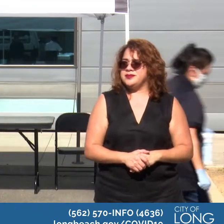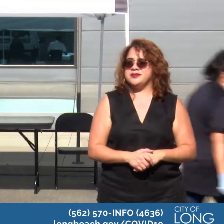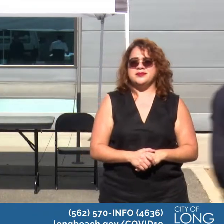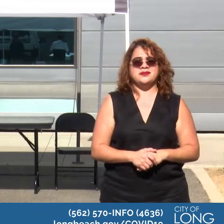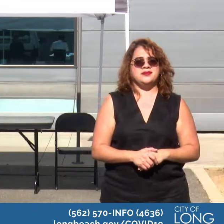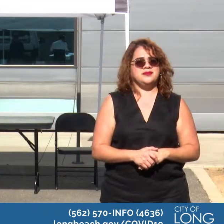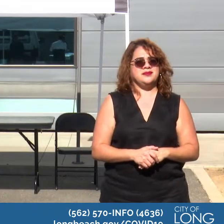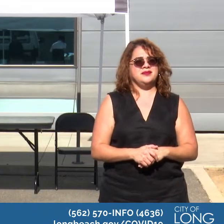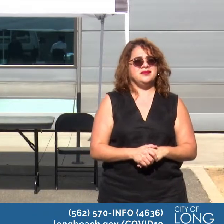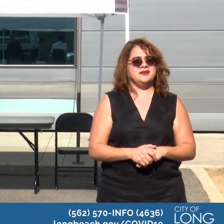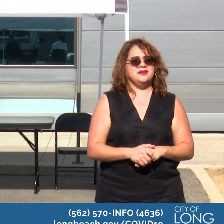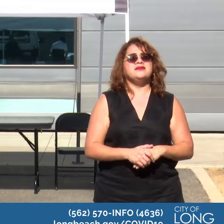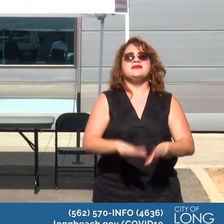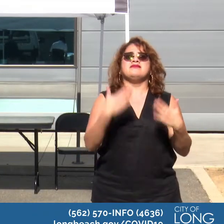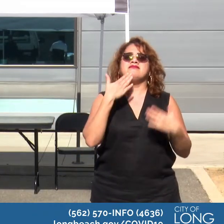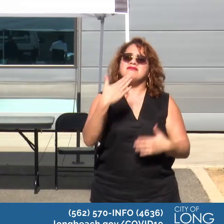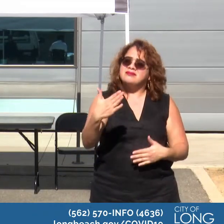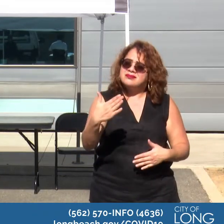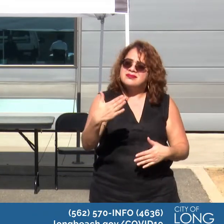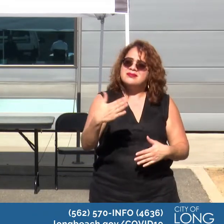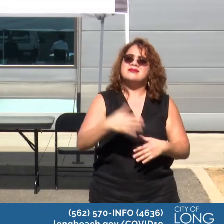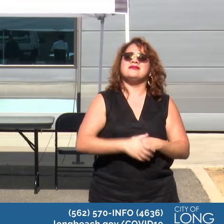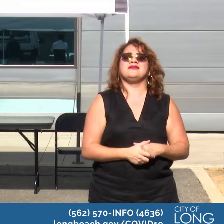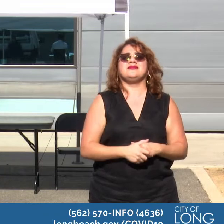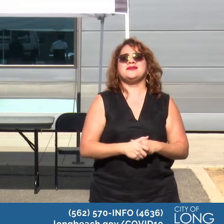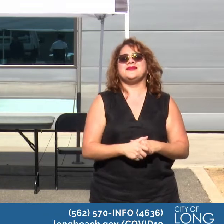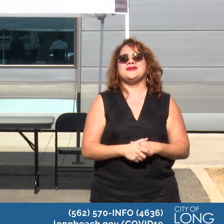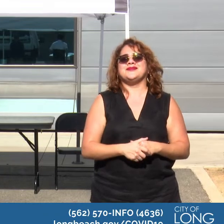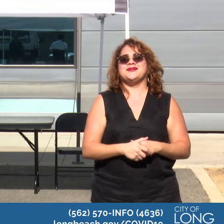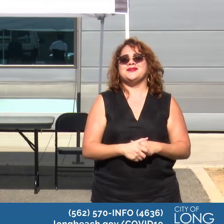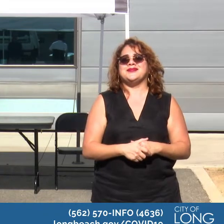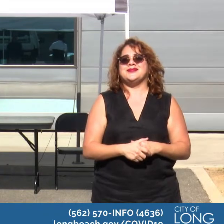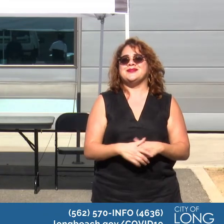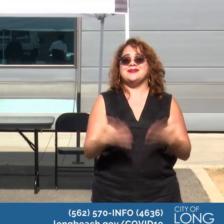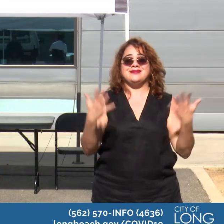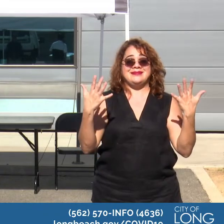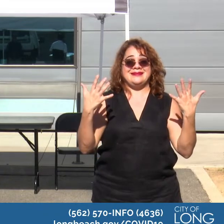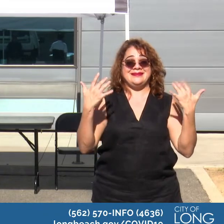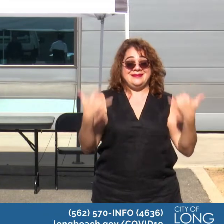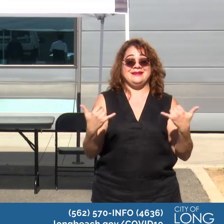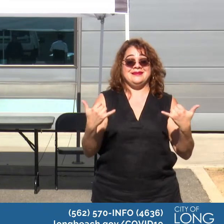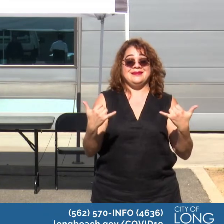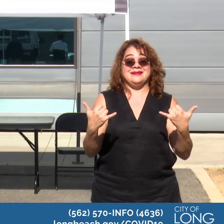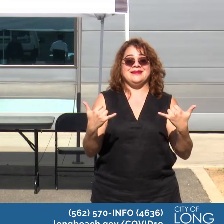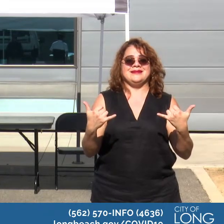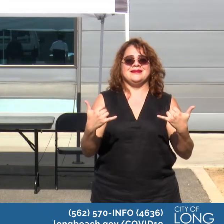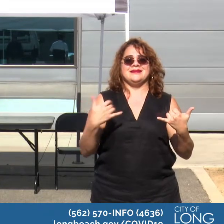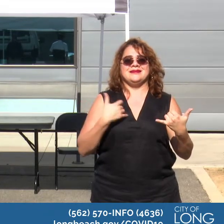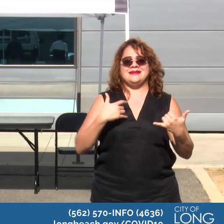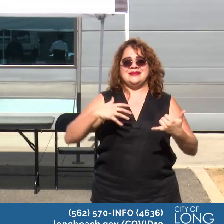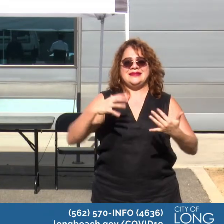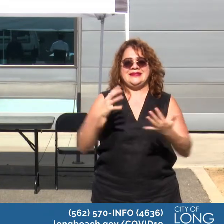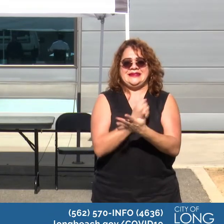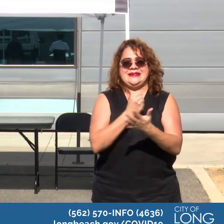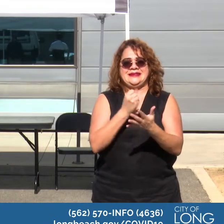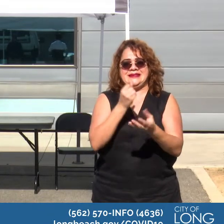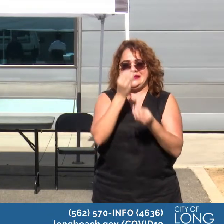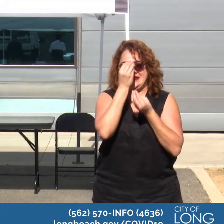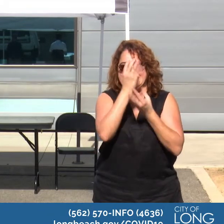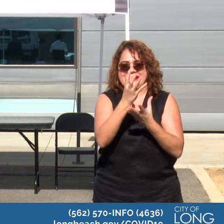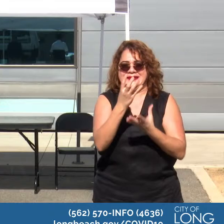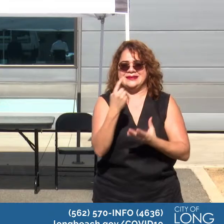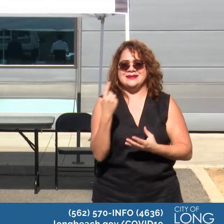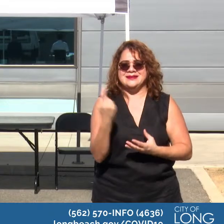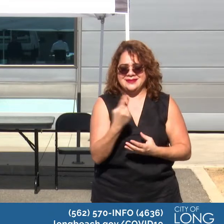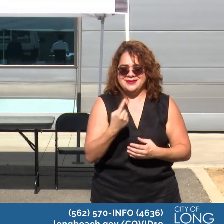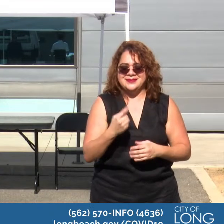Thank you. And the last thing I will add, and then we're going to take some questions and then do the vaccine, is next